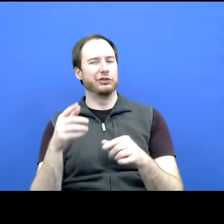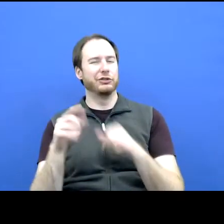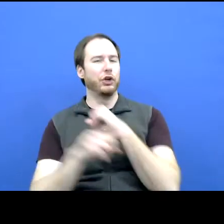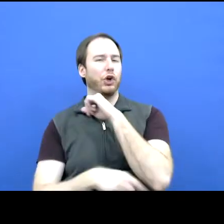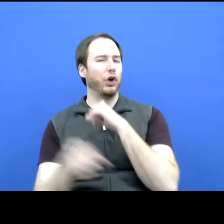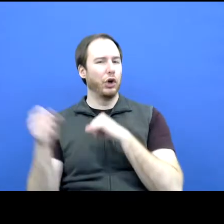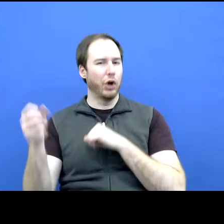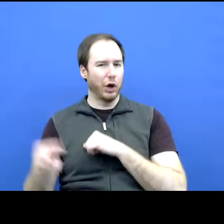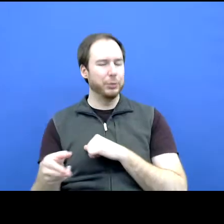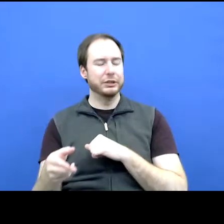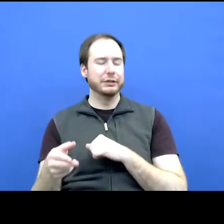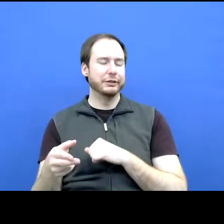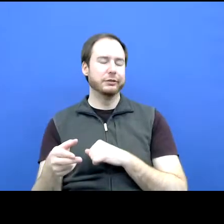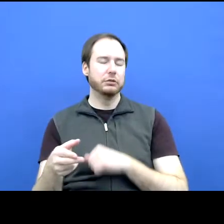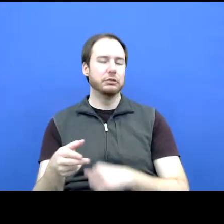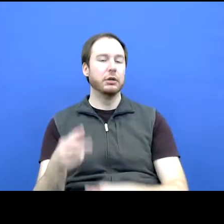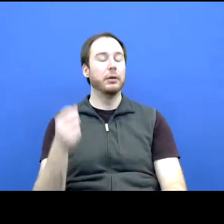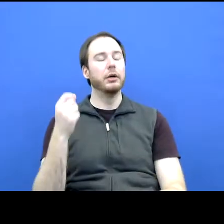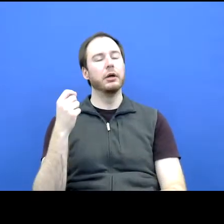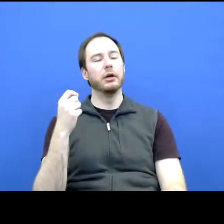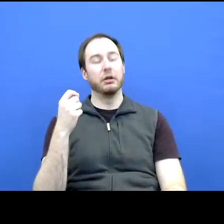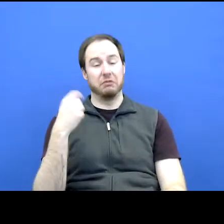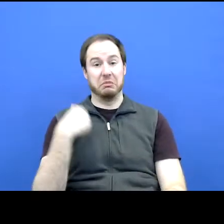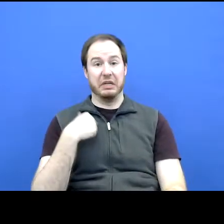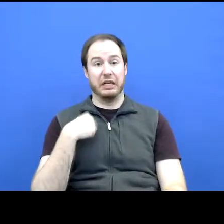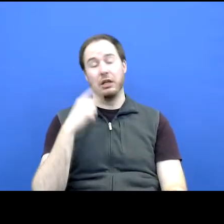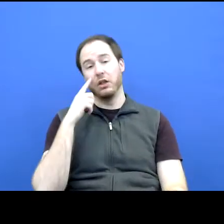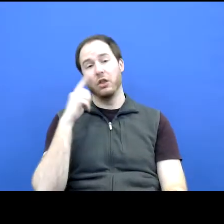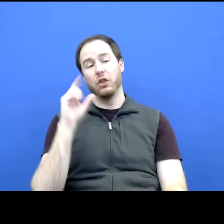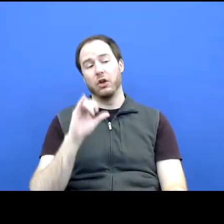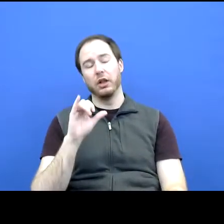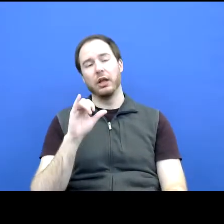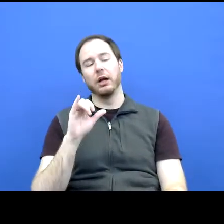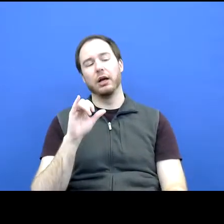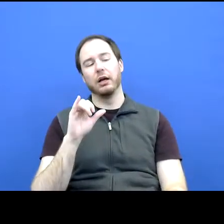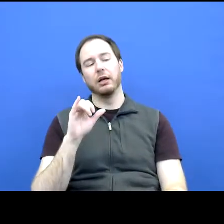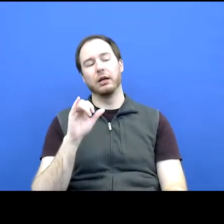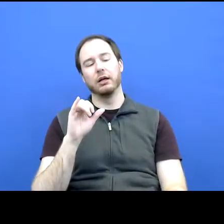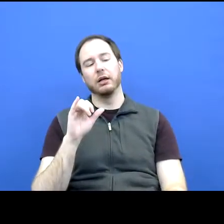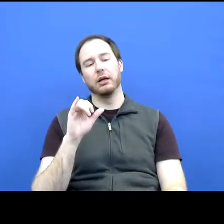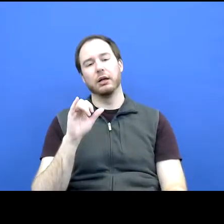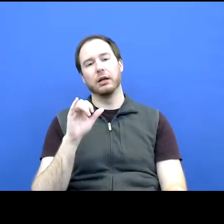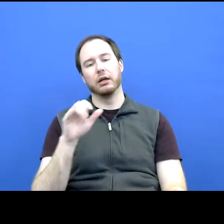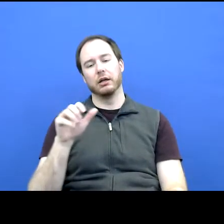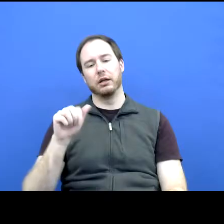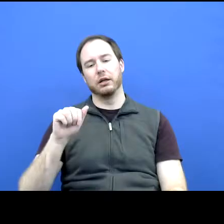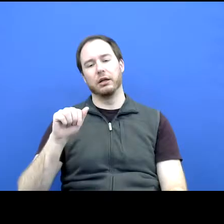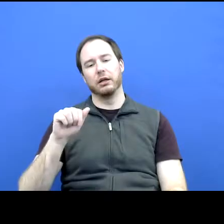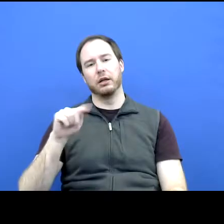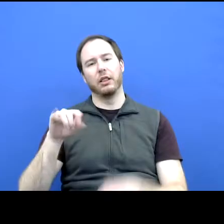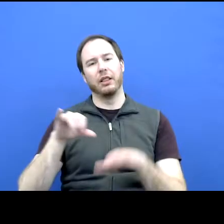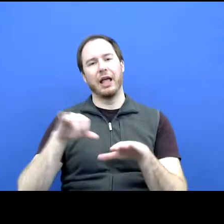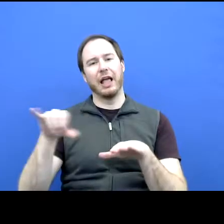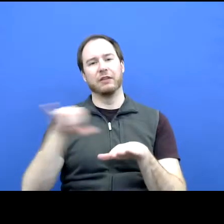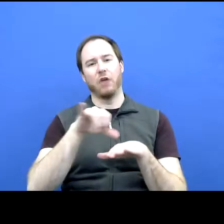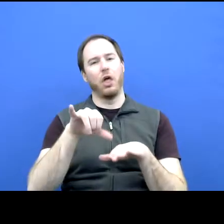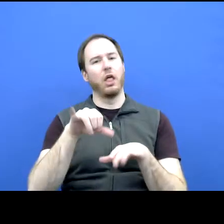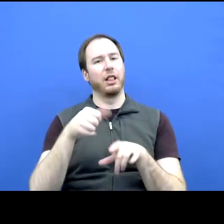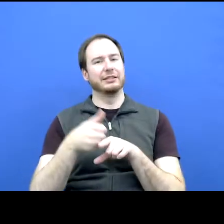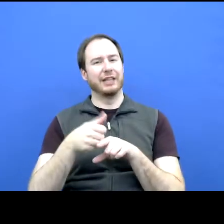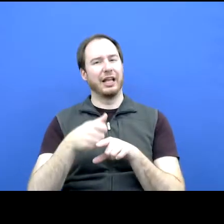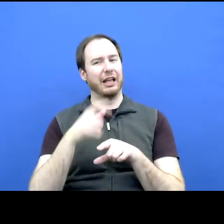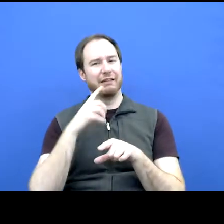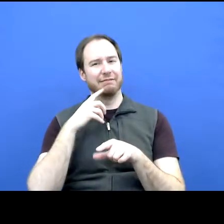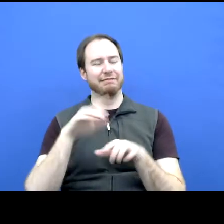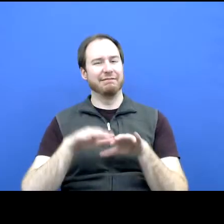in there, I could see. But to me, it looked like the asphalt itself was in rough shape.